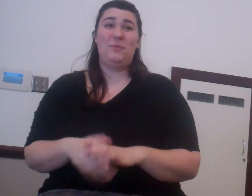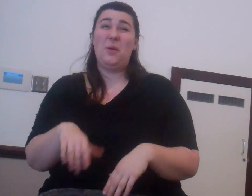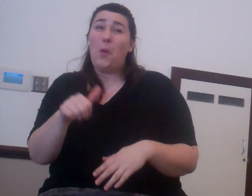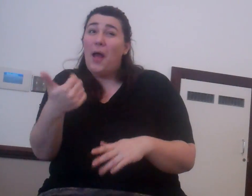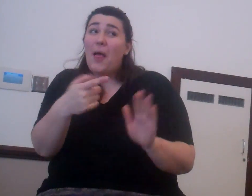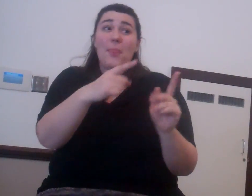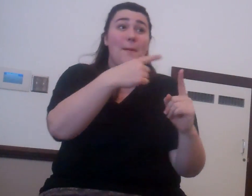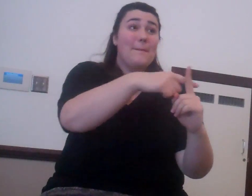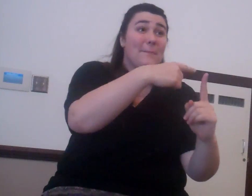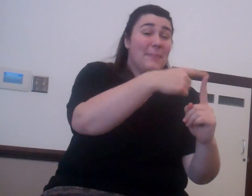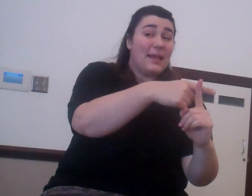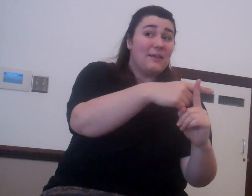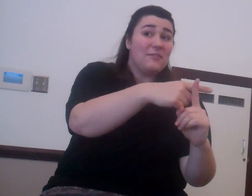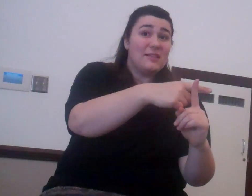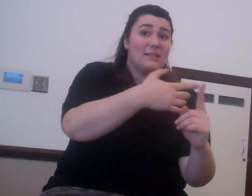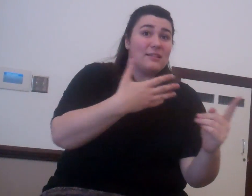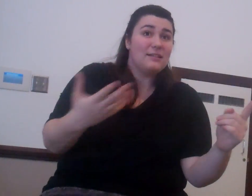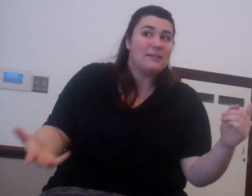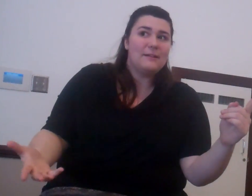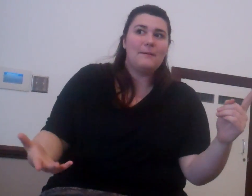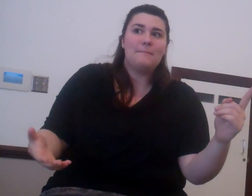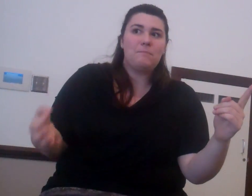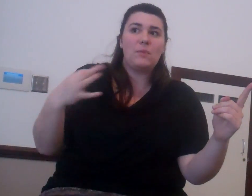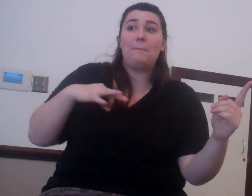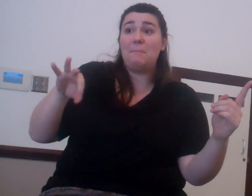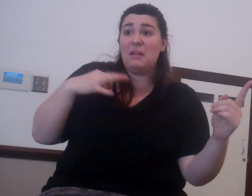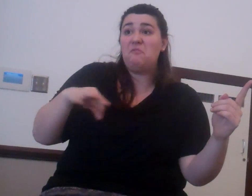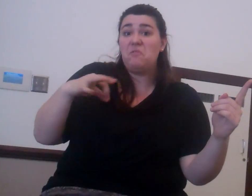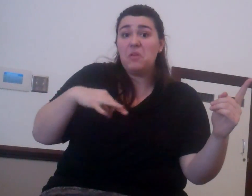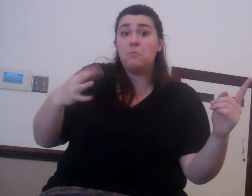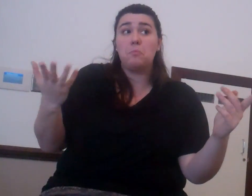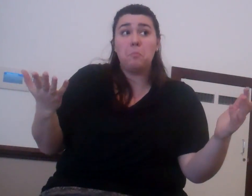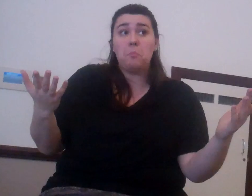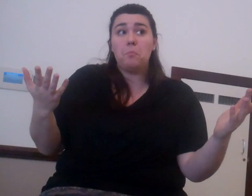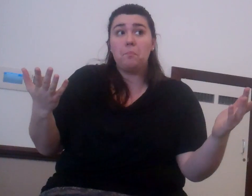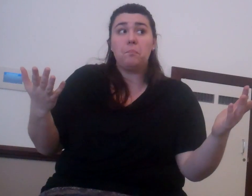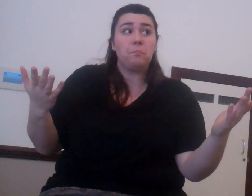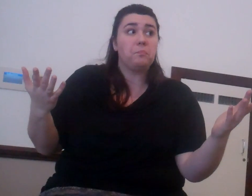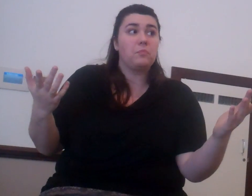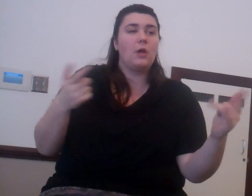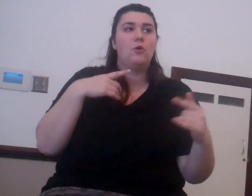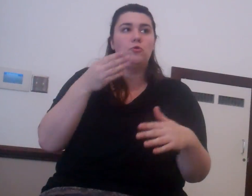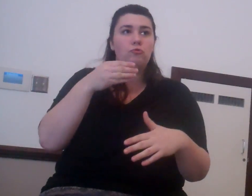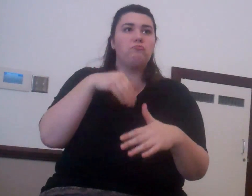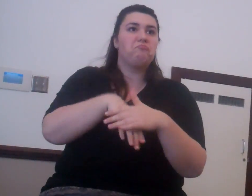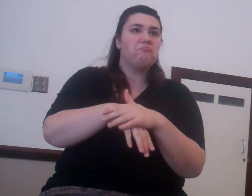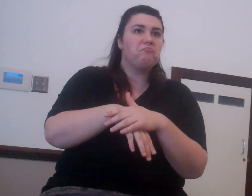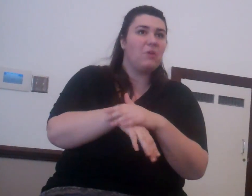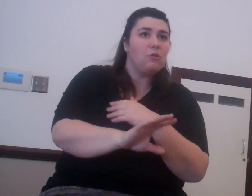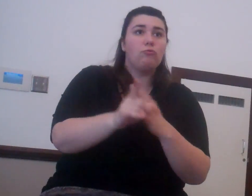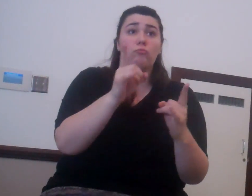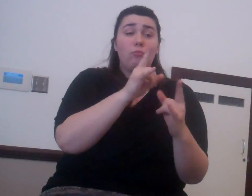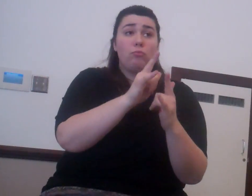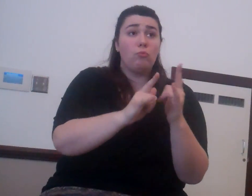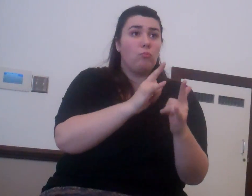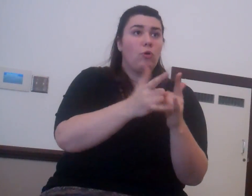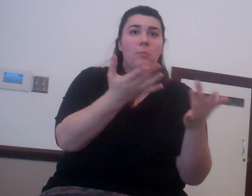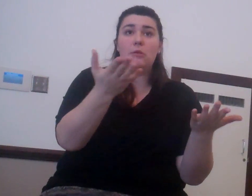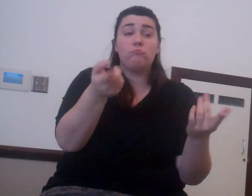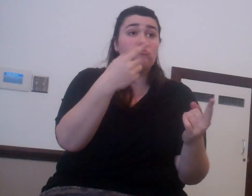workplace romance. Are there positive things about it? When you've been in one, what did you like about it? We'll